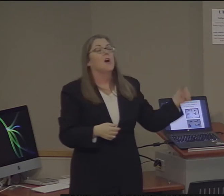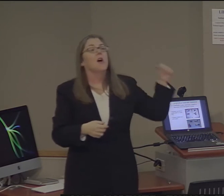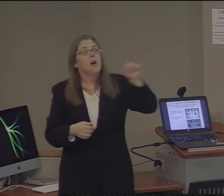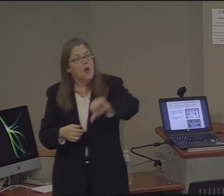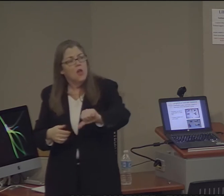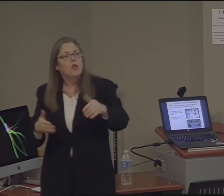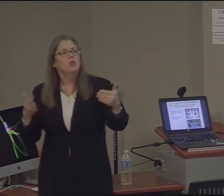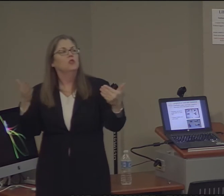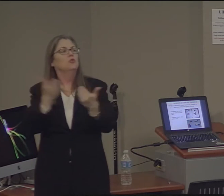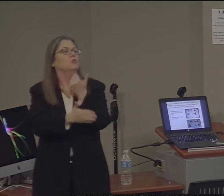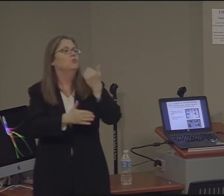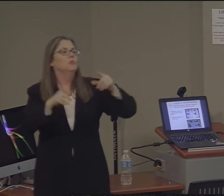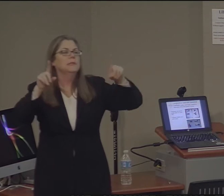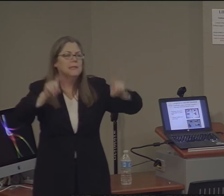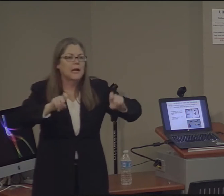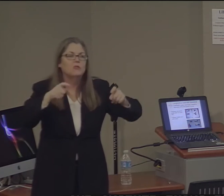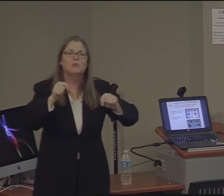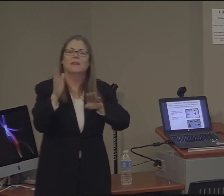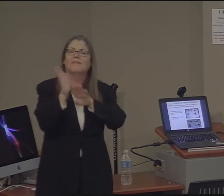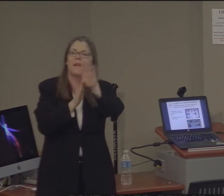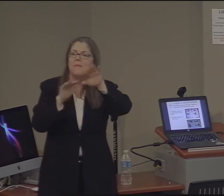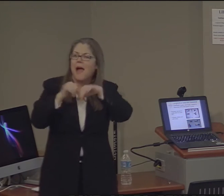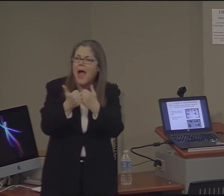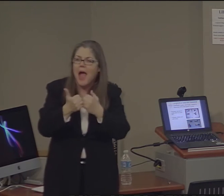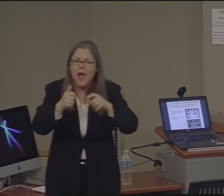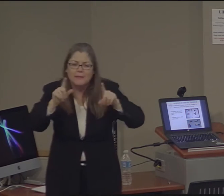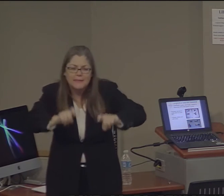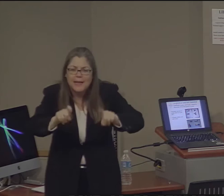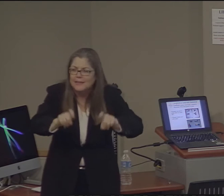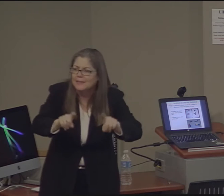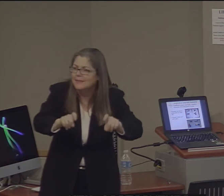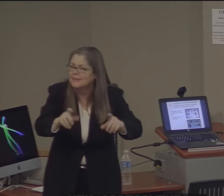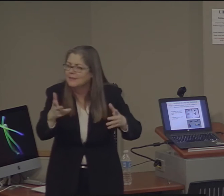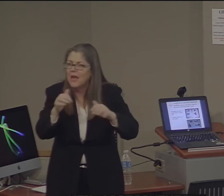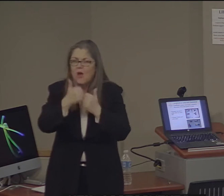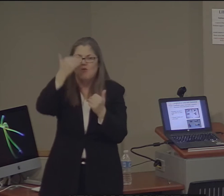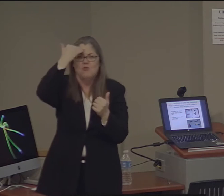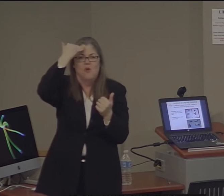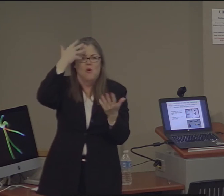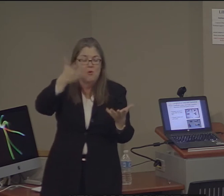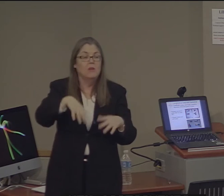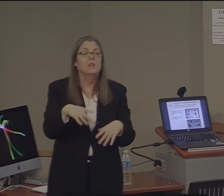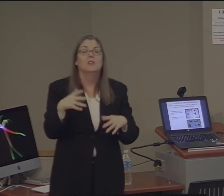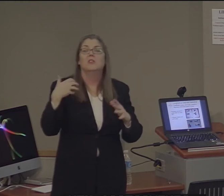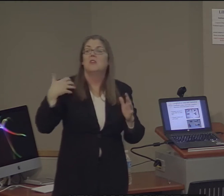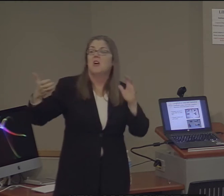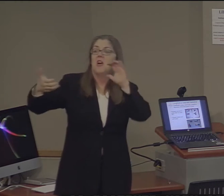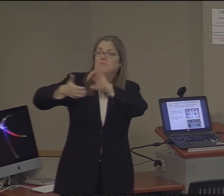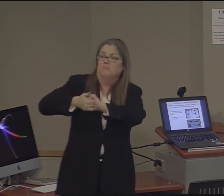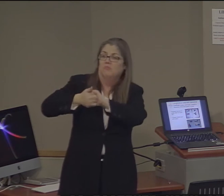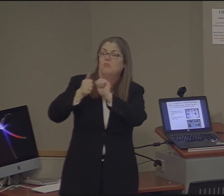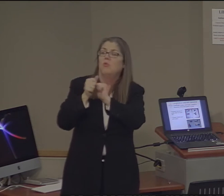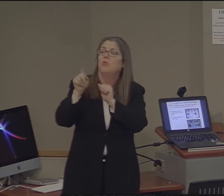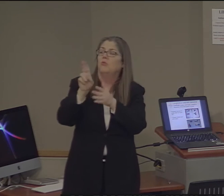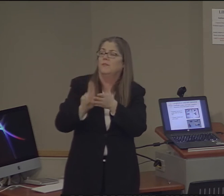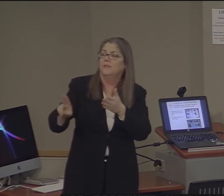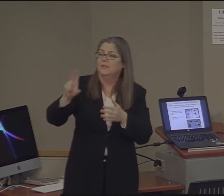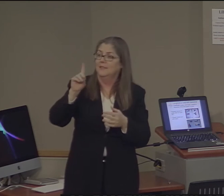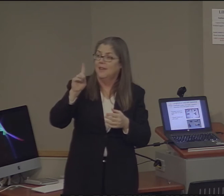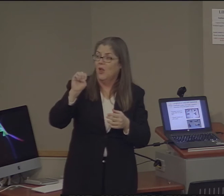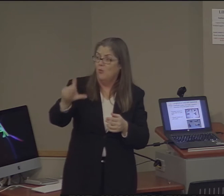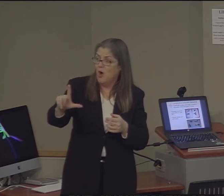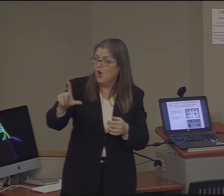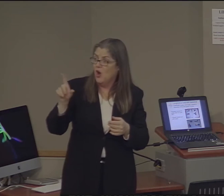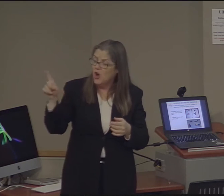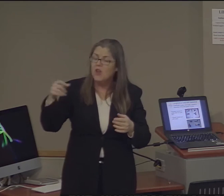new assessments. So together with colleagues at the University of Delaware, we came up with some new ways